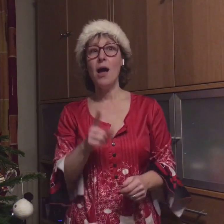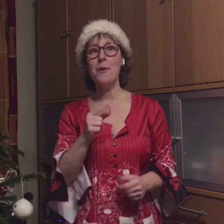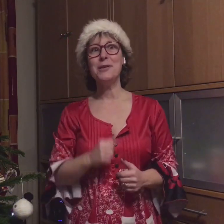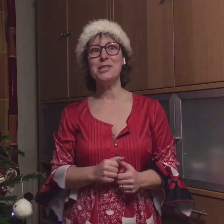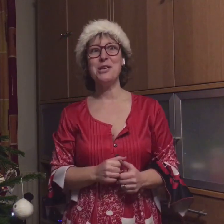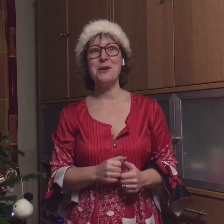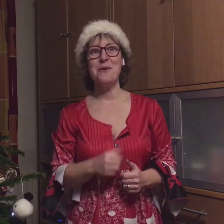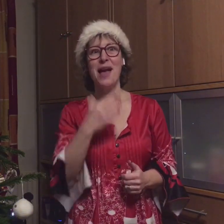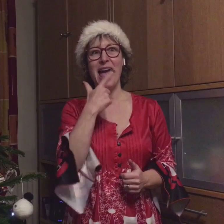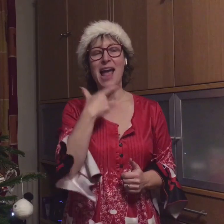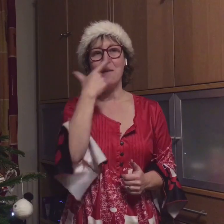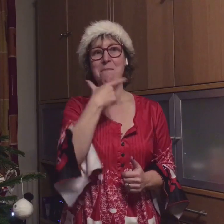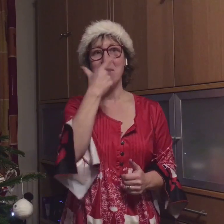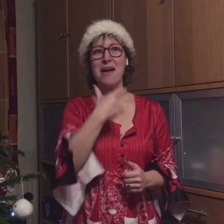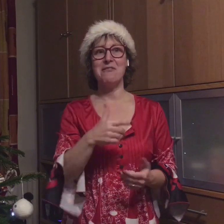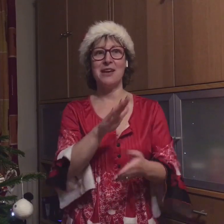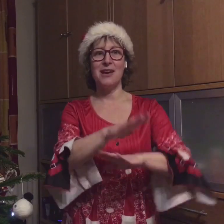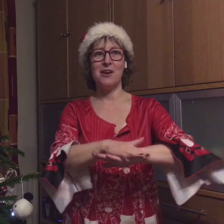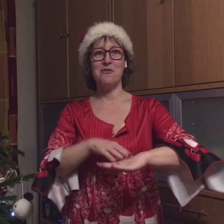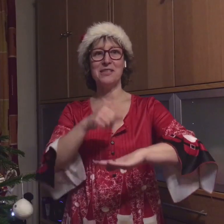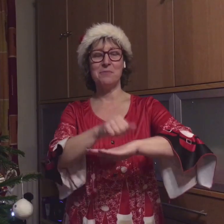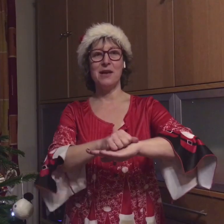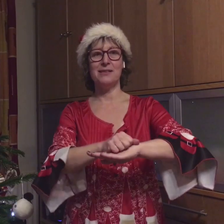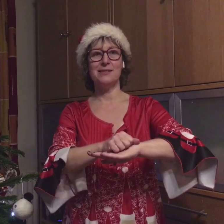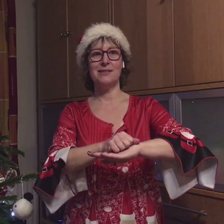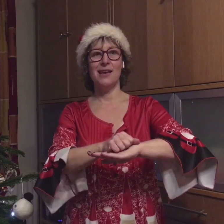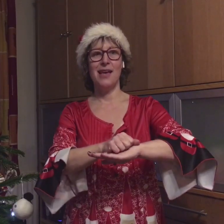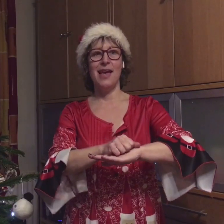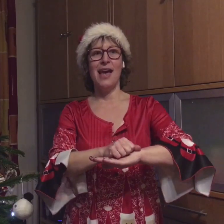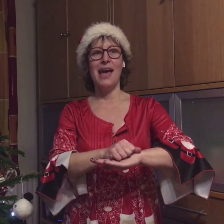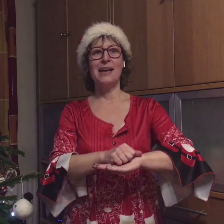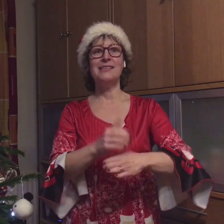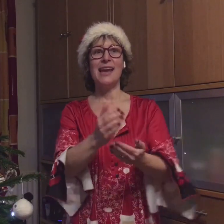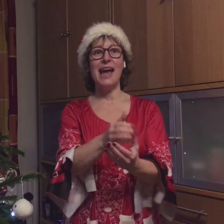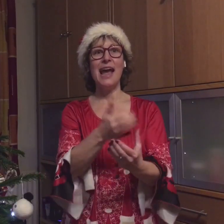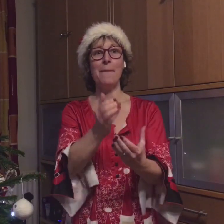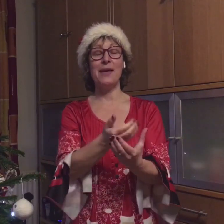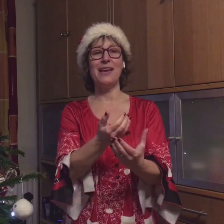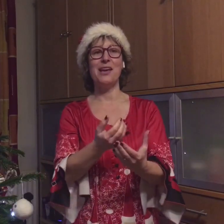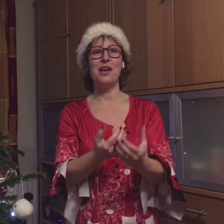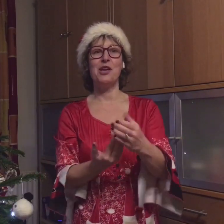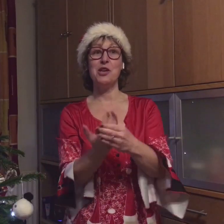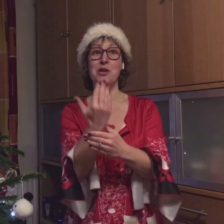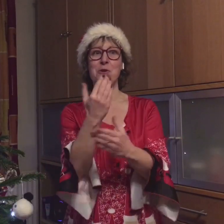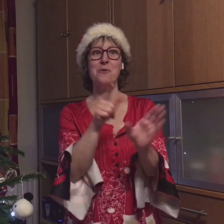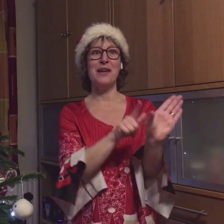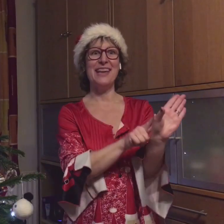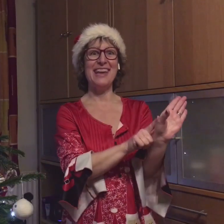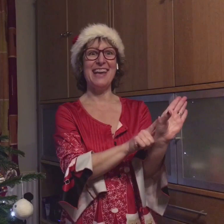I wish you a Merry Christmas and a Happy New